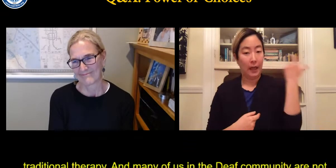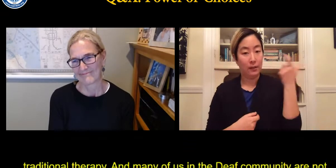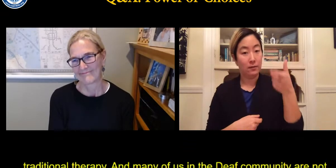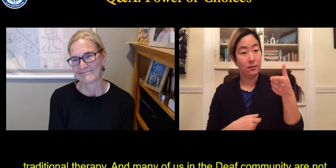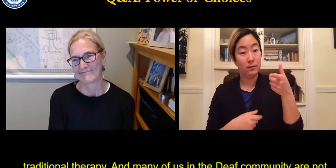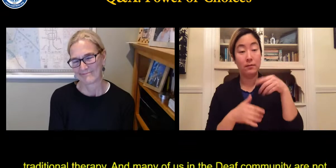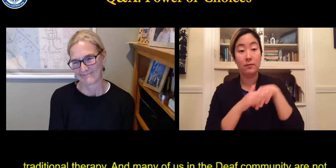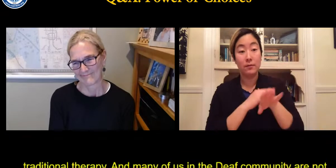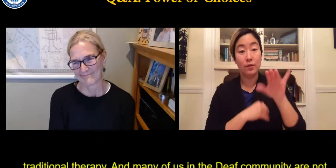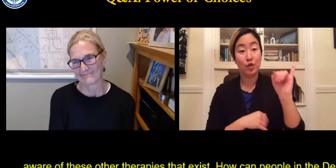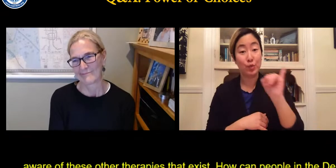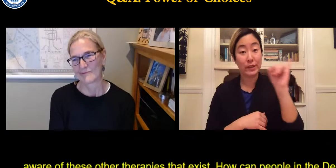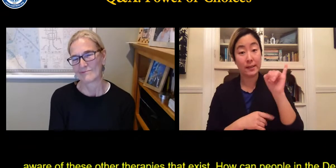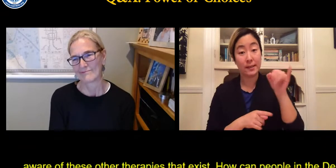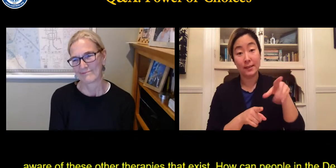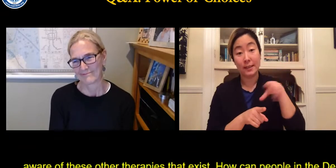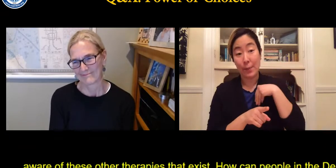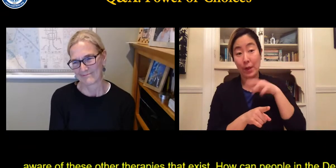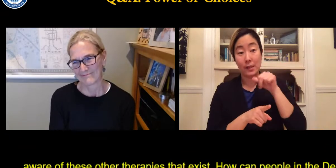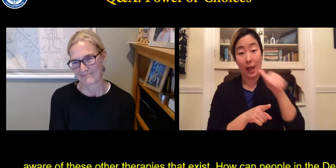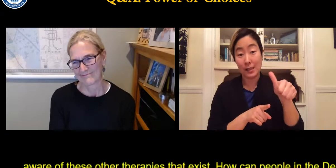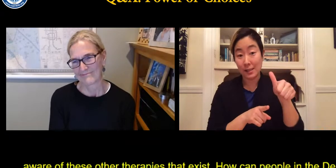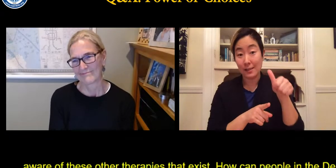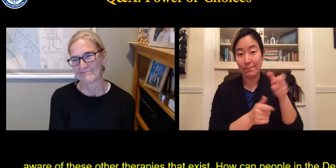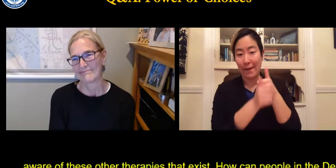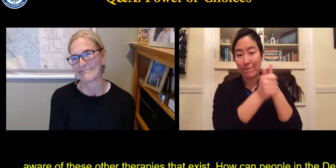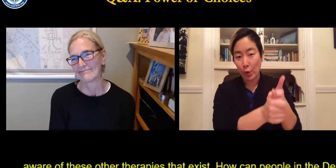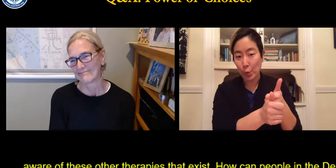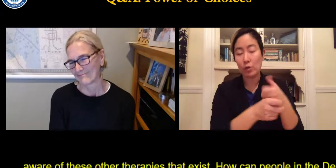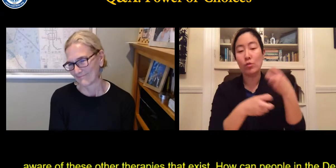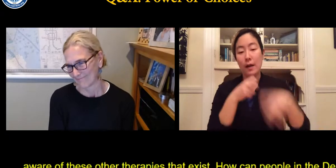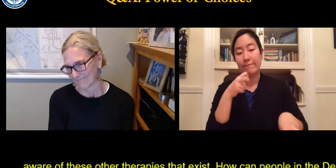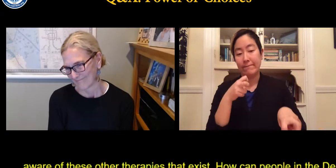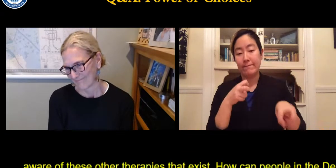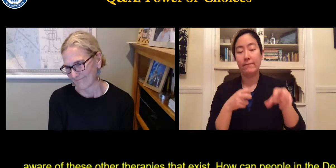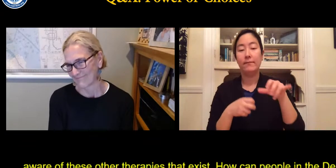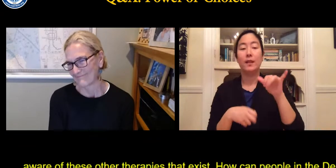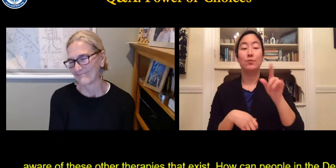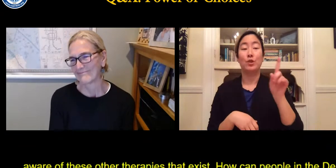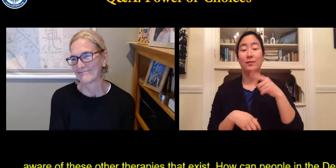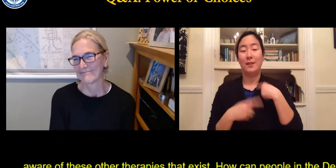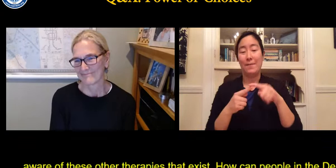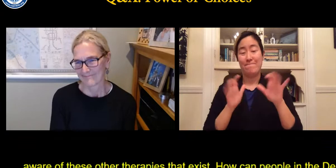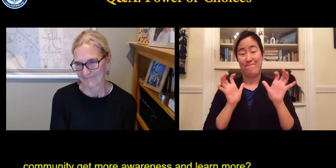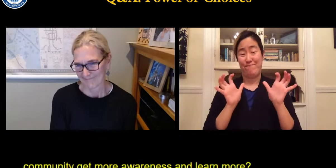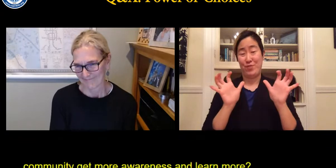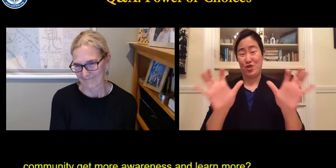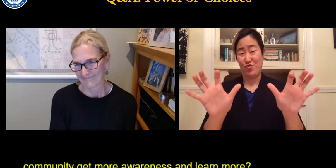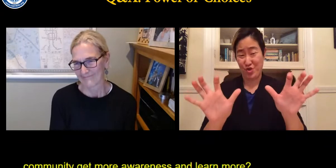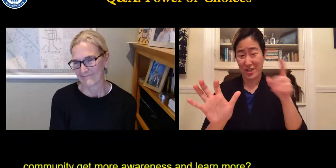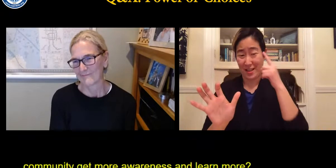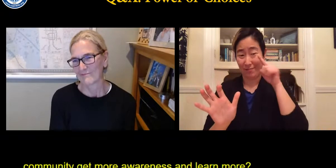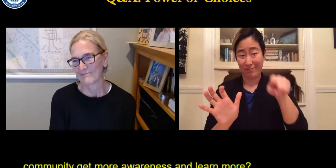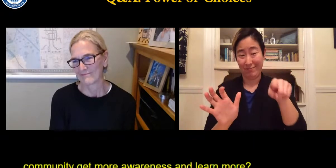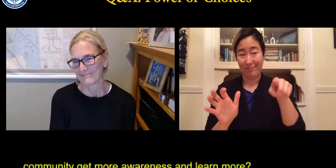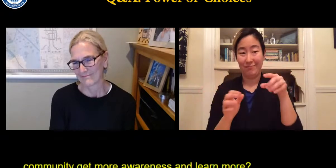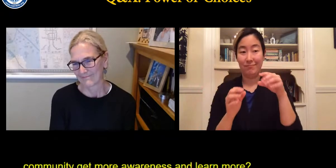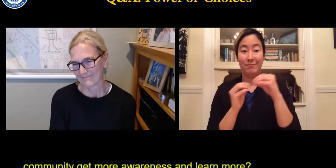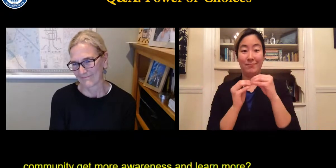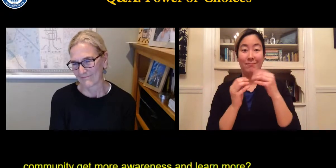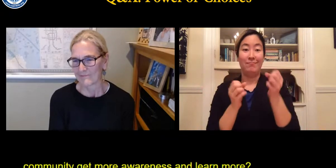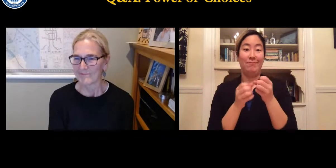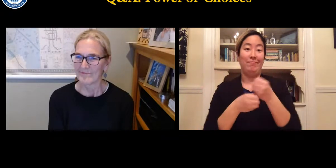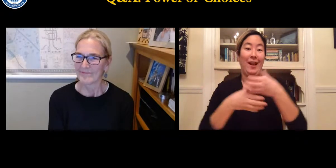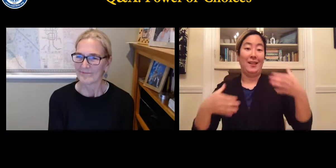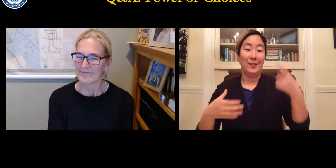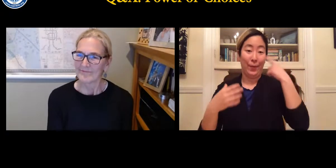Right, Marla, you ask about that. In the hearing community, there's access almost everywhere for hearing individuals. For the deaf